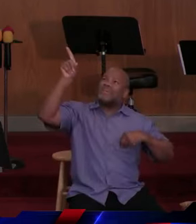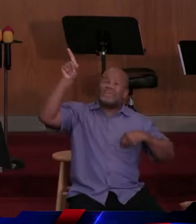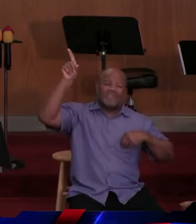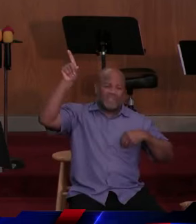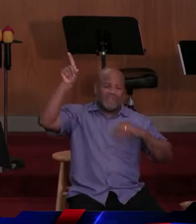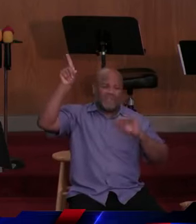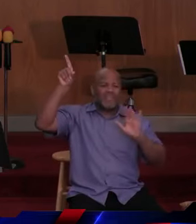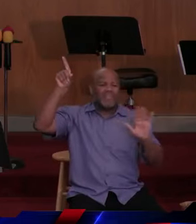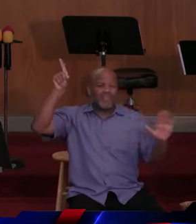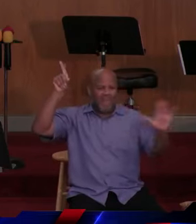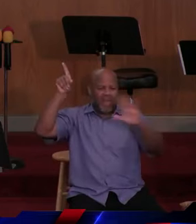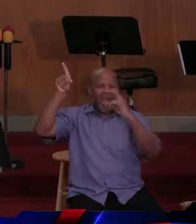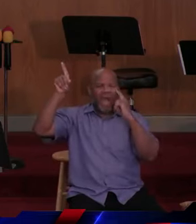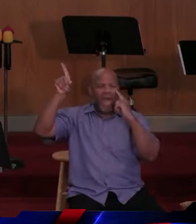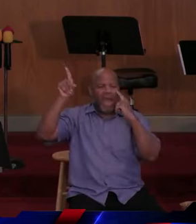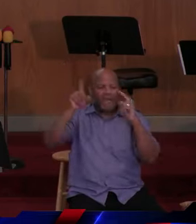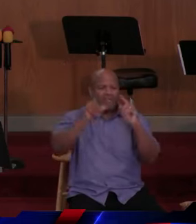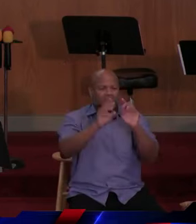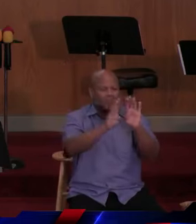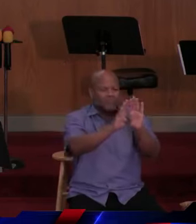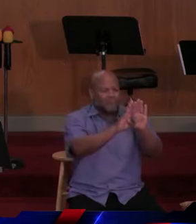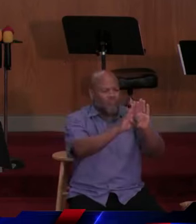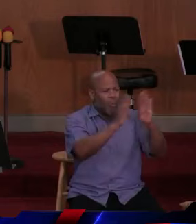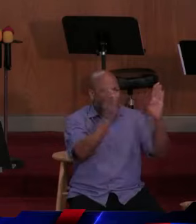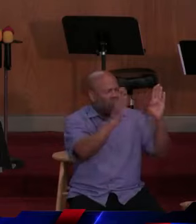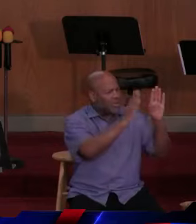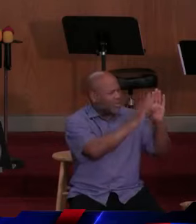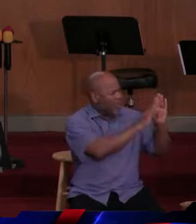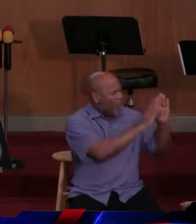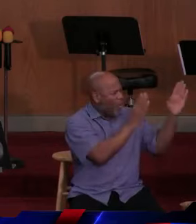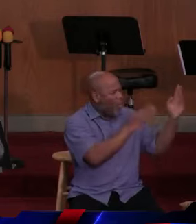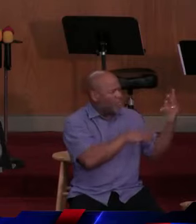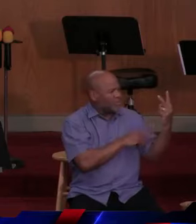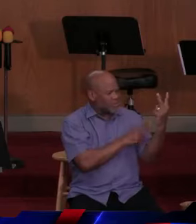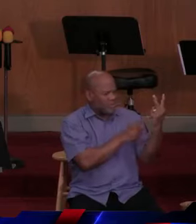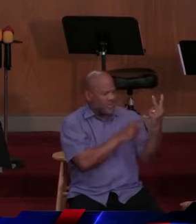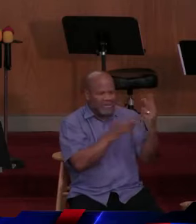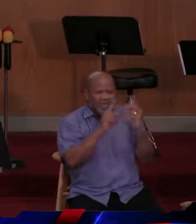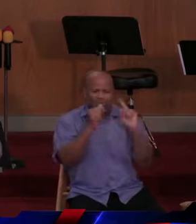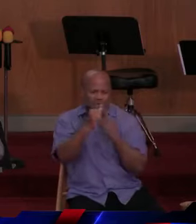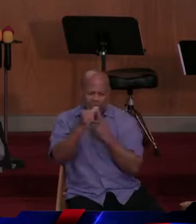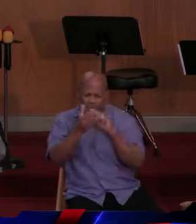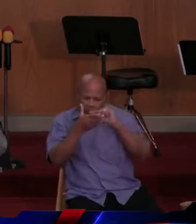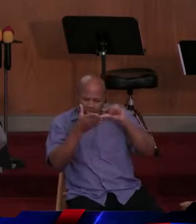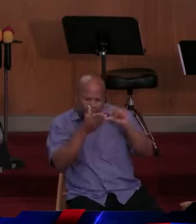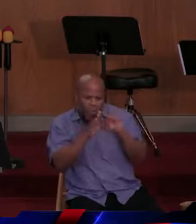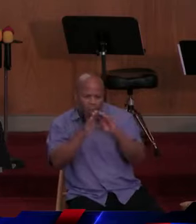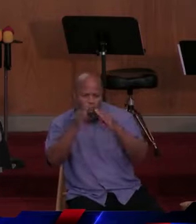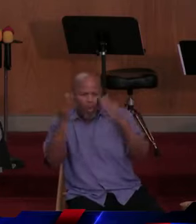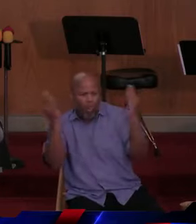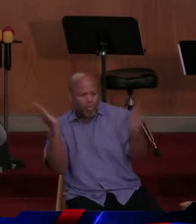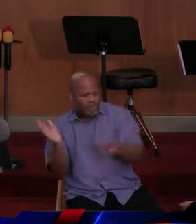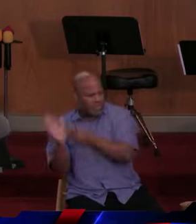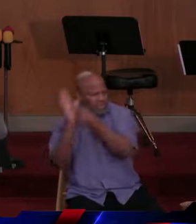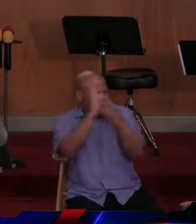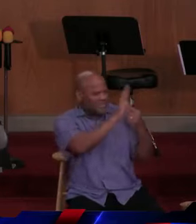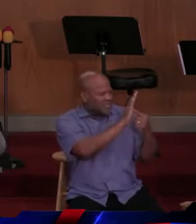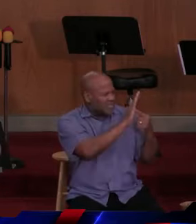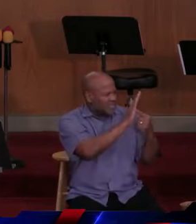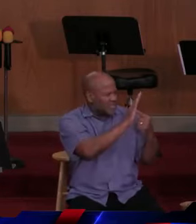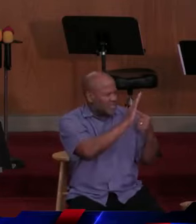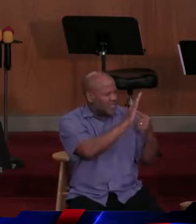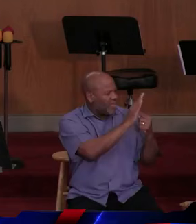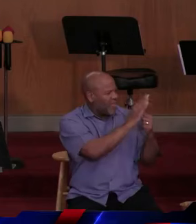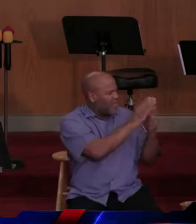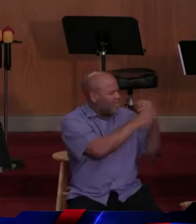eyes. He opens the scriptures and then opens their eyes. The scripture said he opened the scriptures